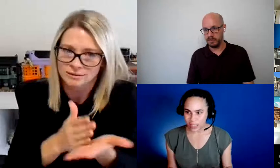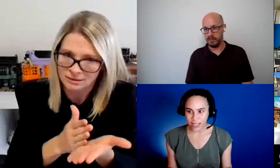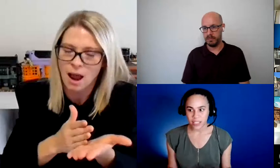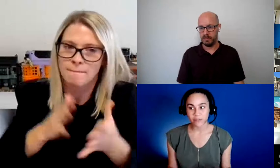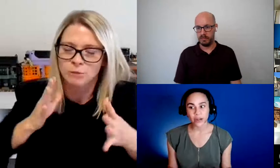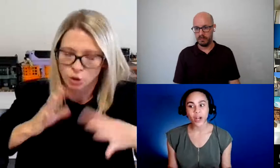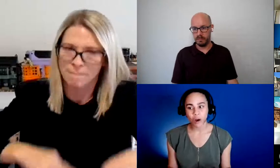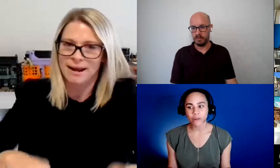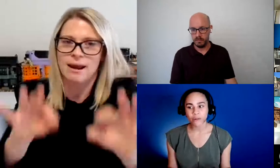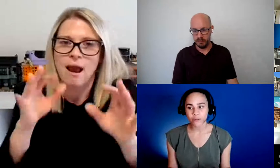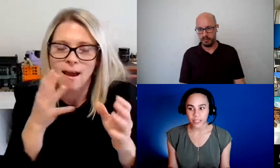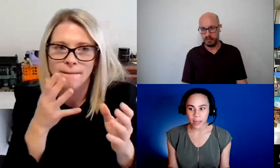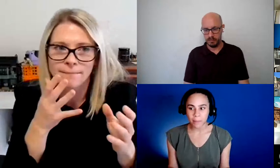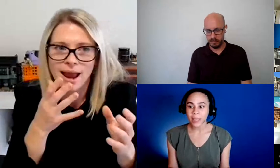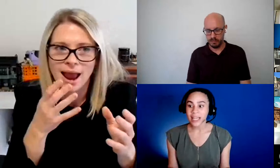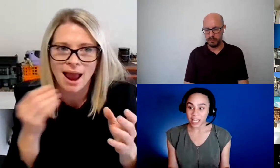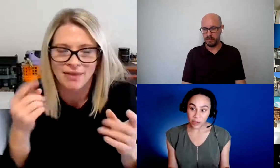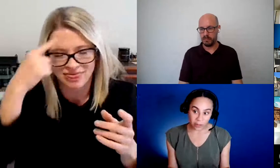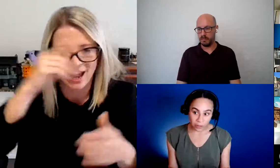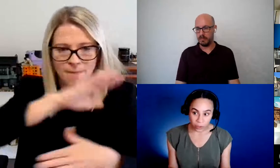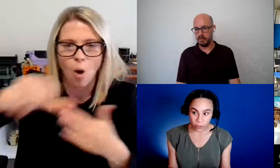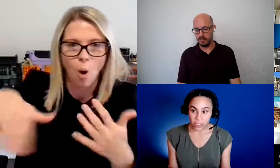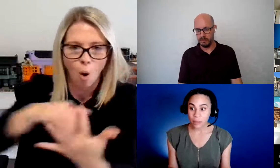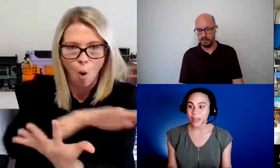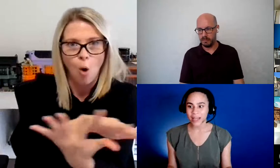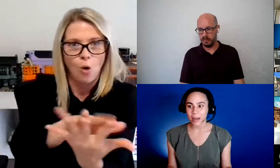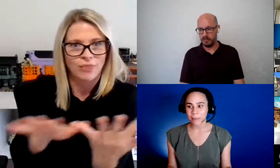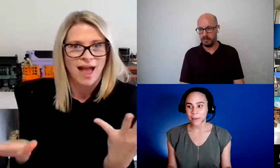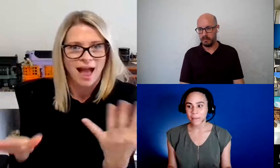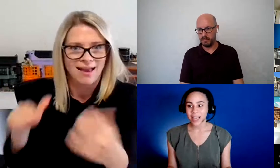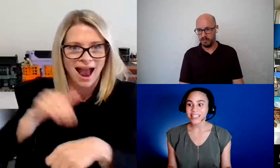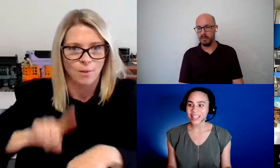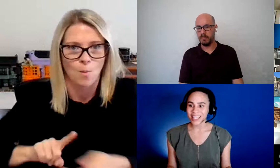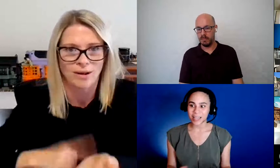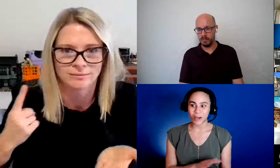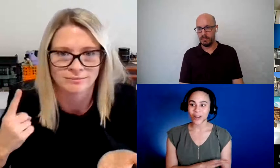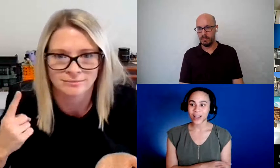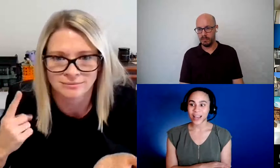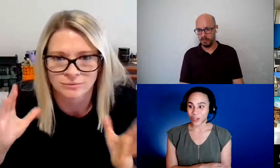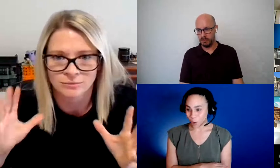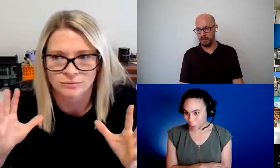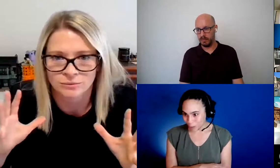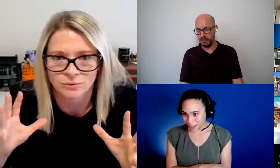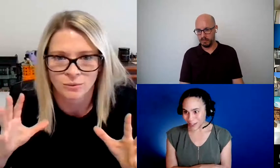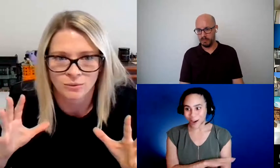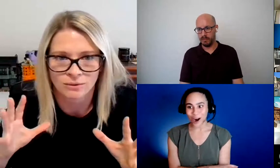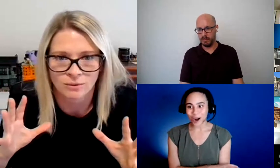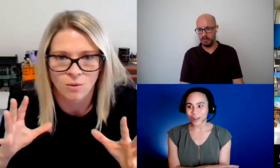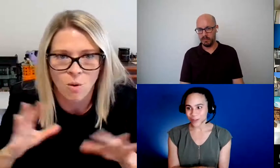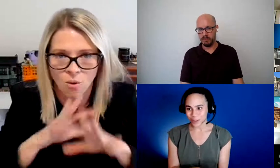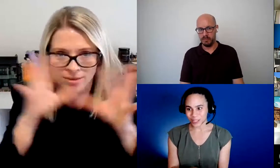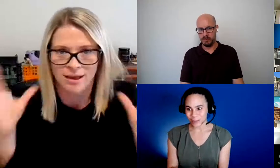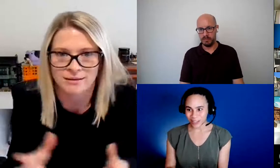It's very hard for some hearing individuals to pick it up and to think about and incorporate all of those different